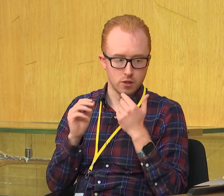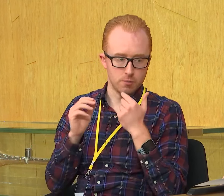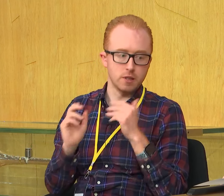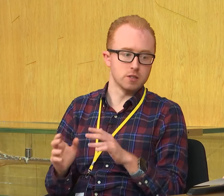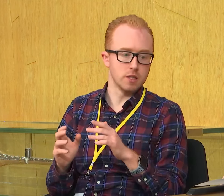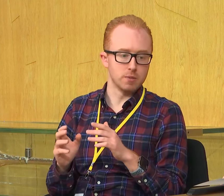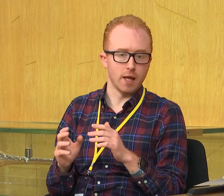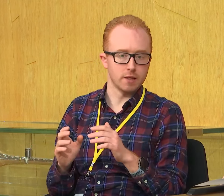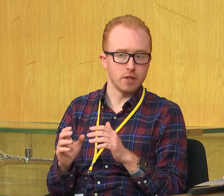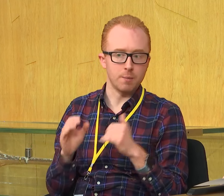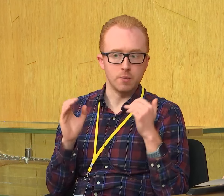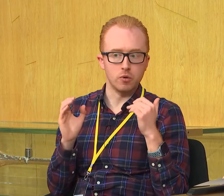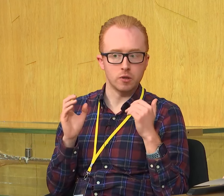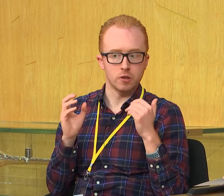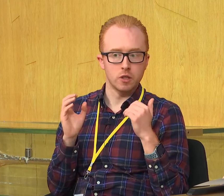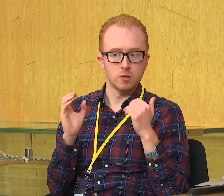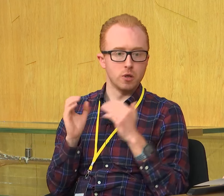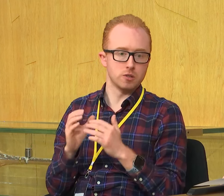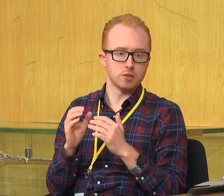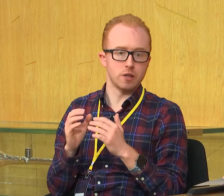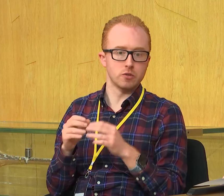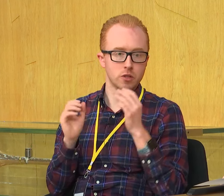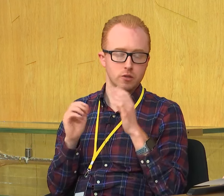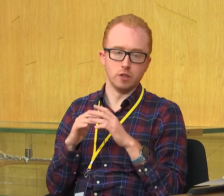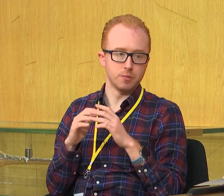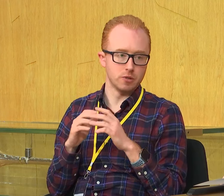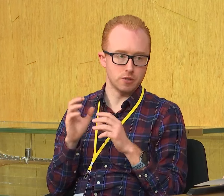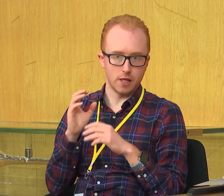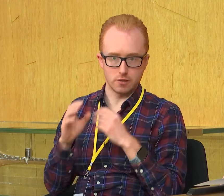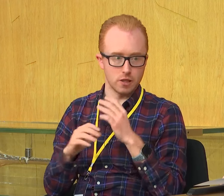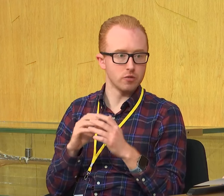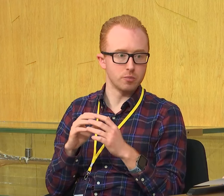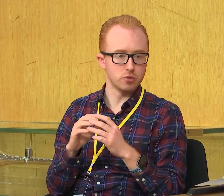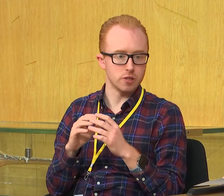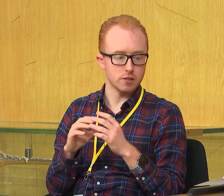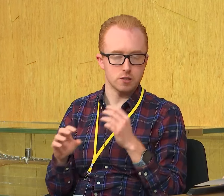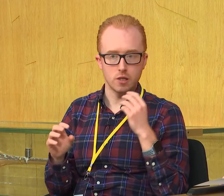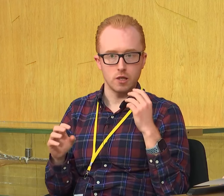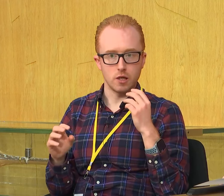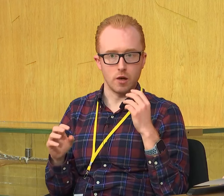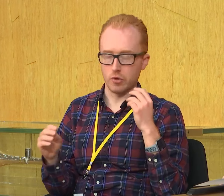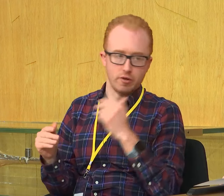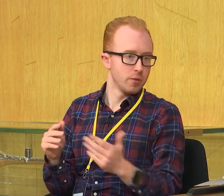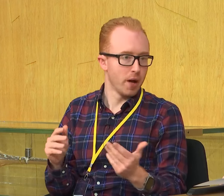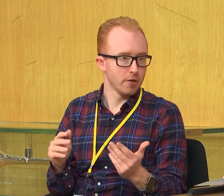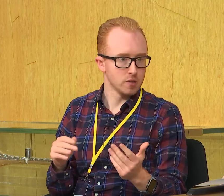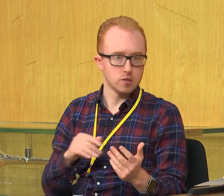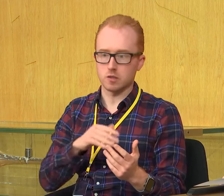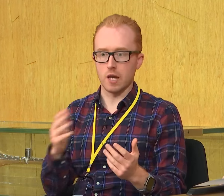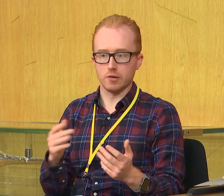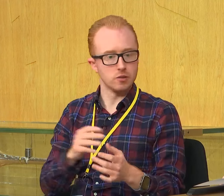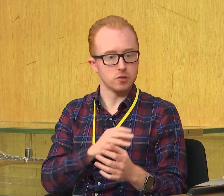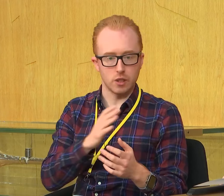needs, because the plan can then be more person-centred. The young person's at the centre of the process. You have the